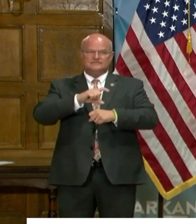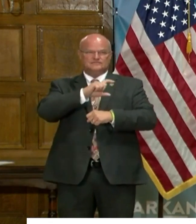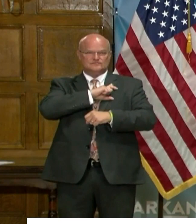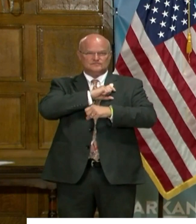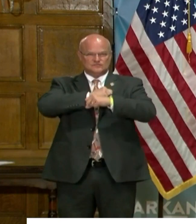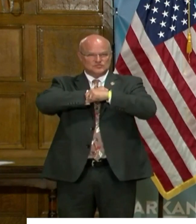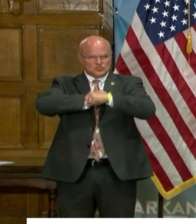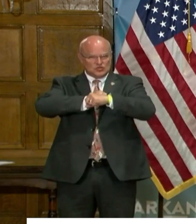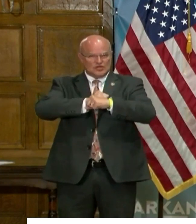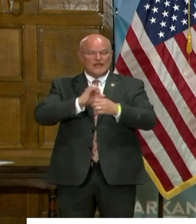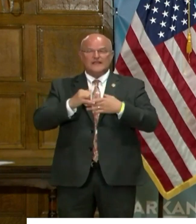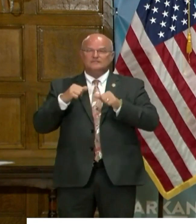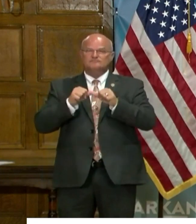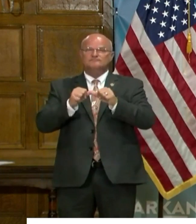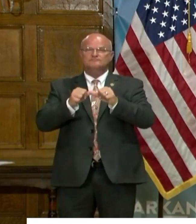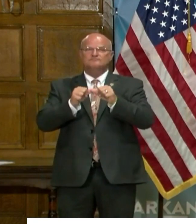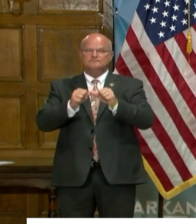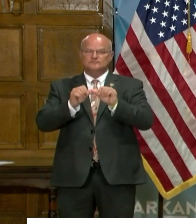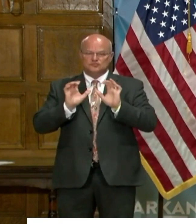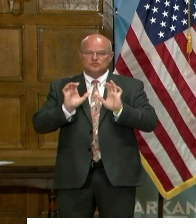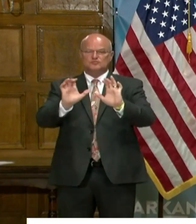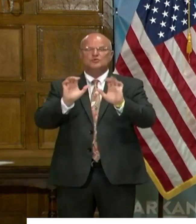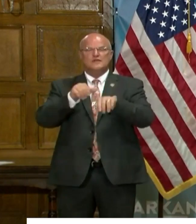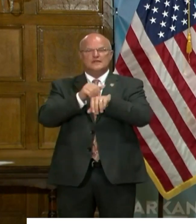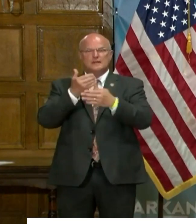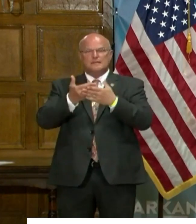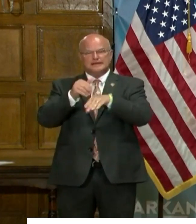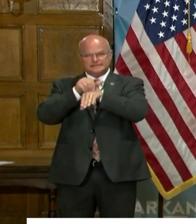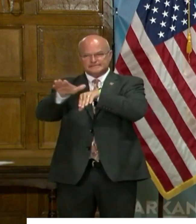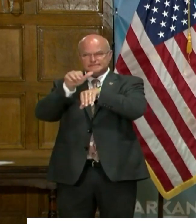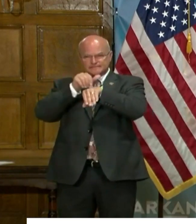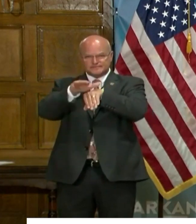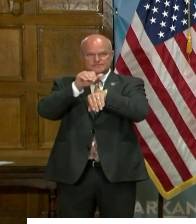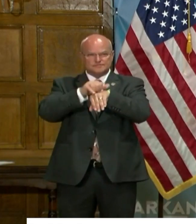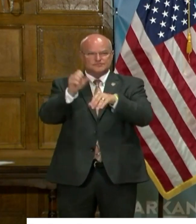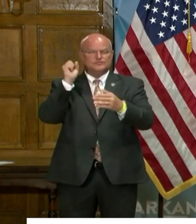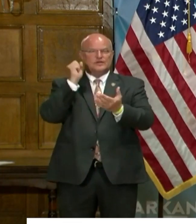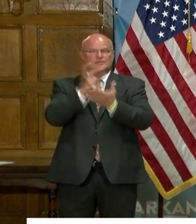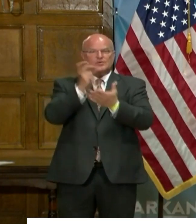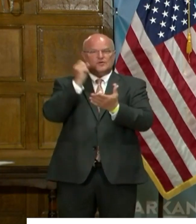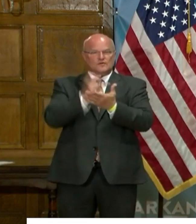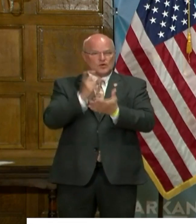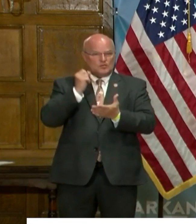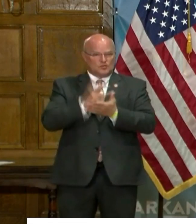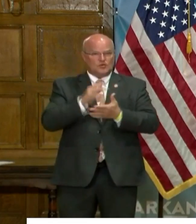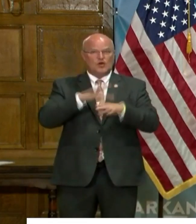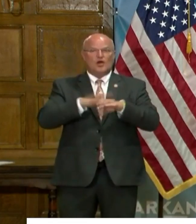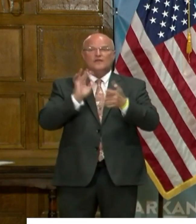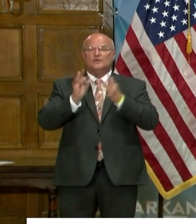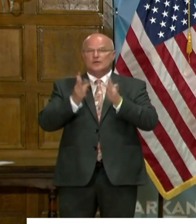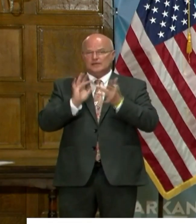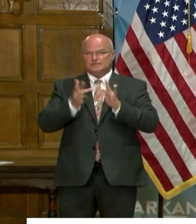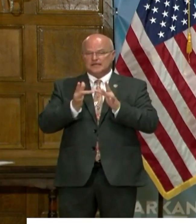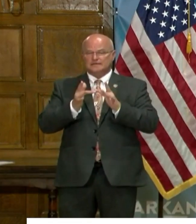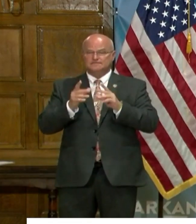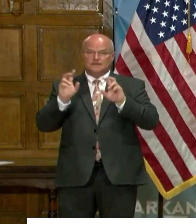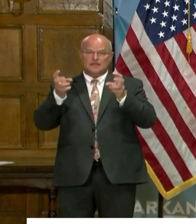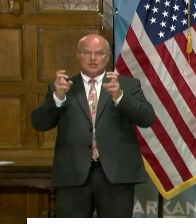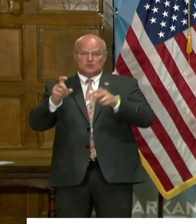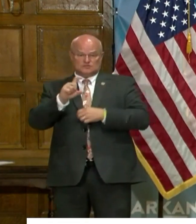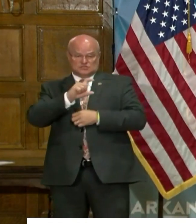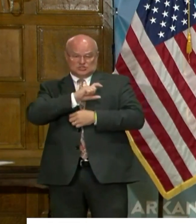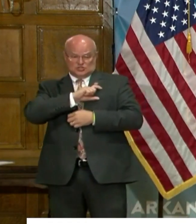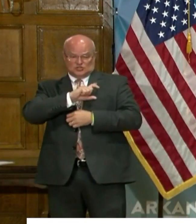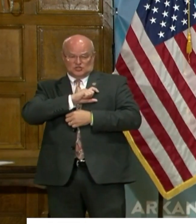securely, and that we're continuing to push the money out and to approve applicants to that website. In terms of the